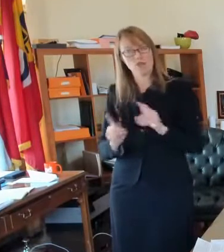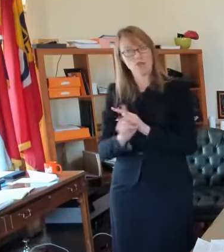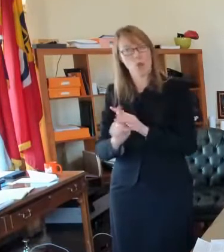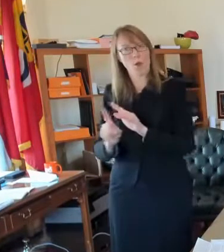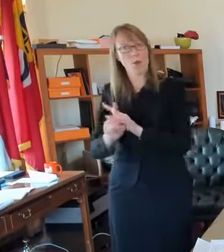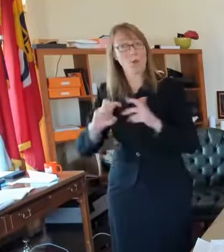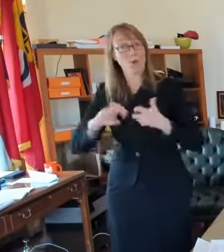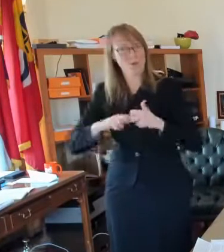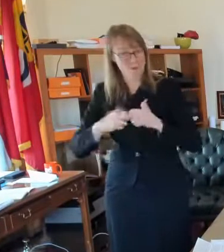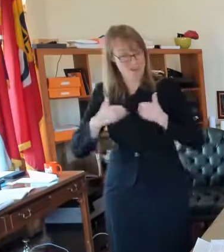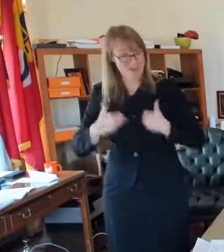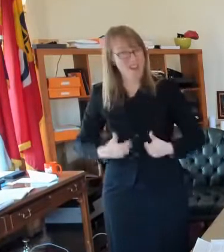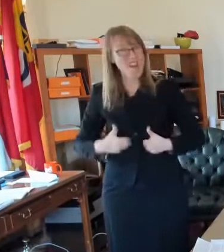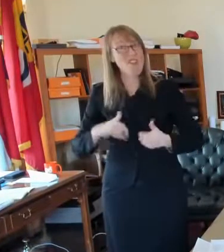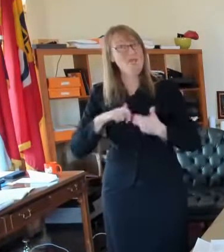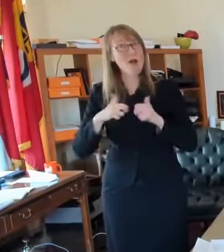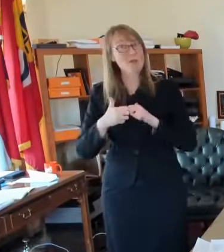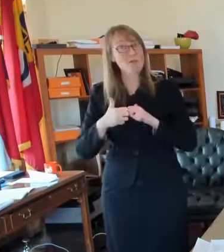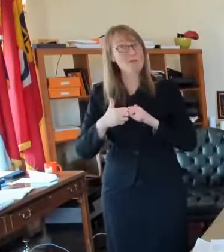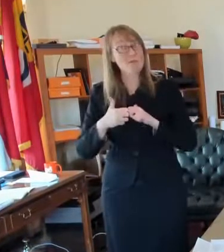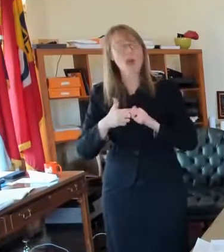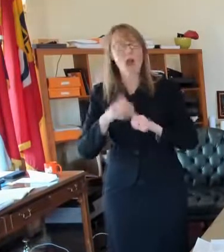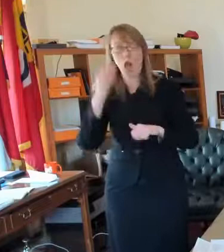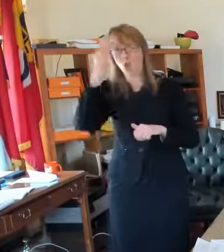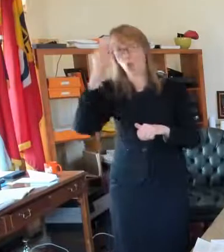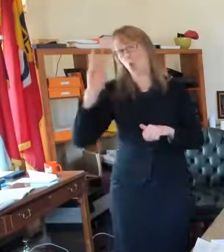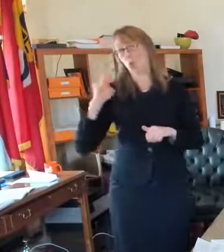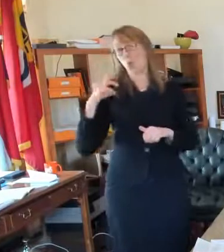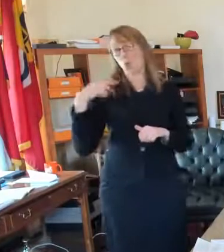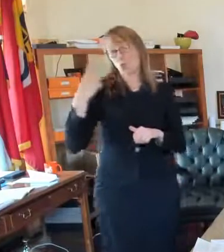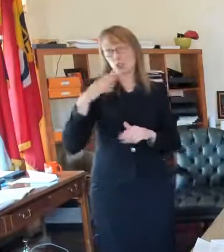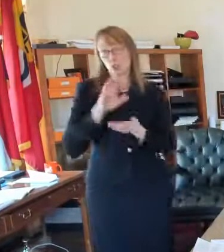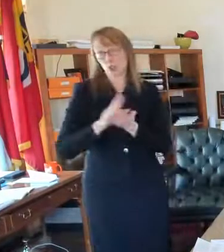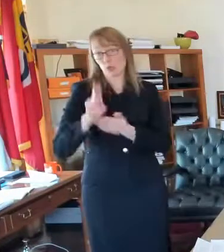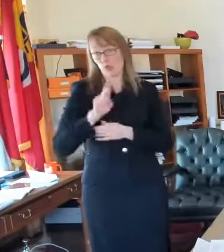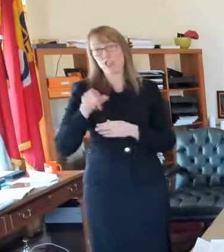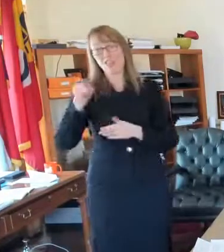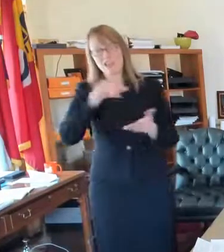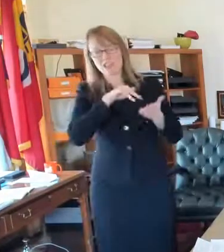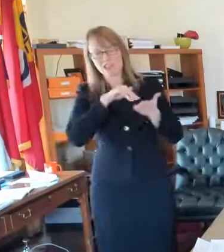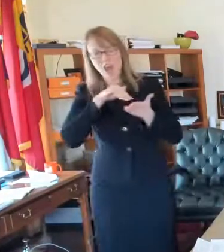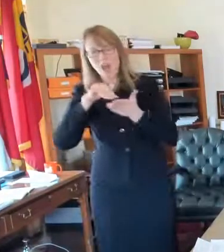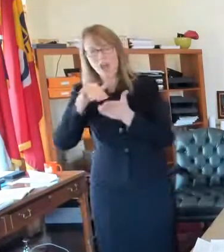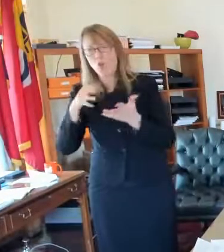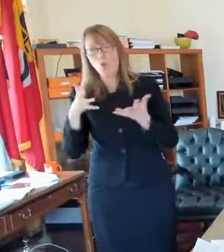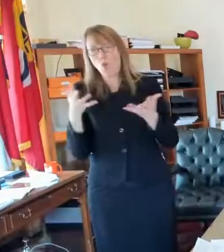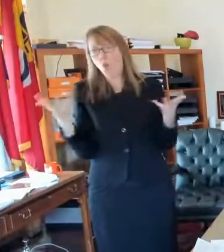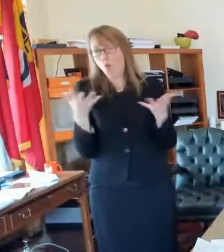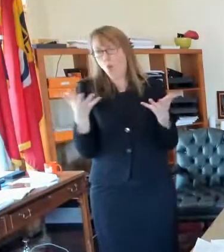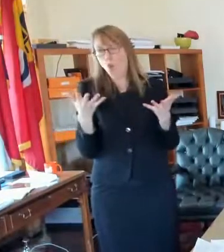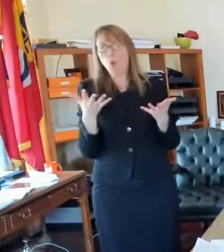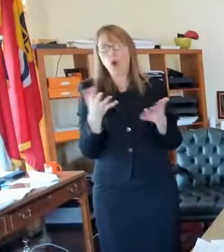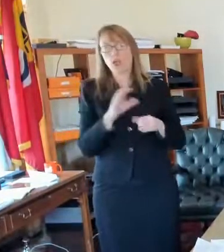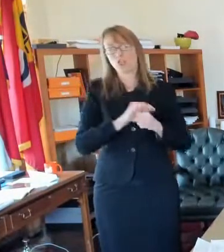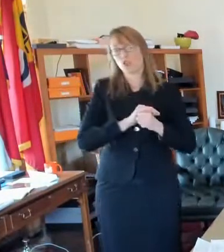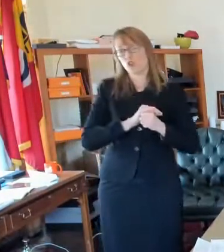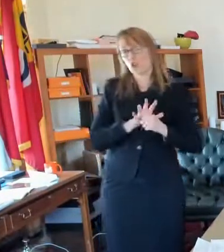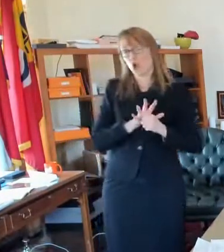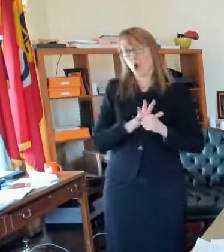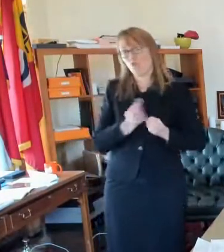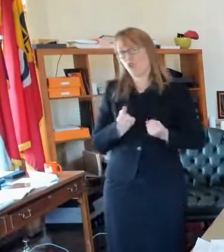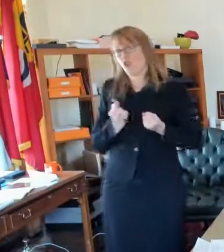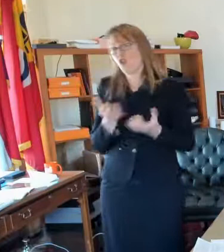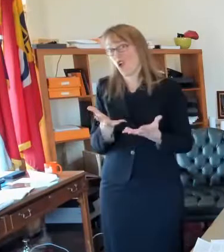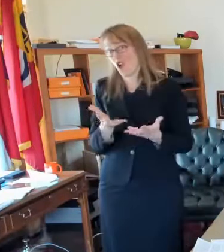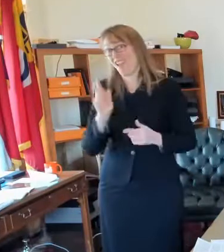studies, about the long-term effects of COVID. We have another question from a Chris, don't know if it's the same Chris, but in the city or in